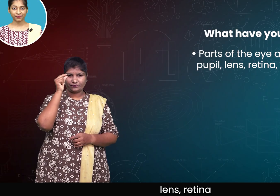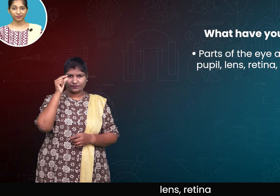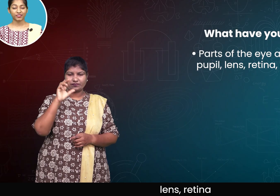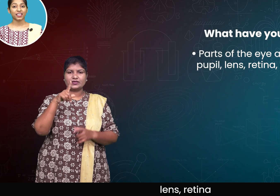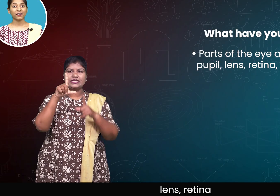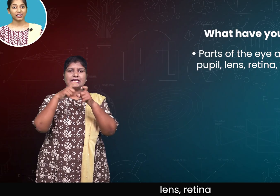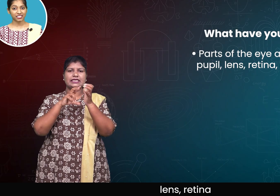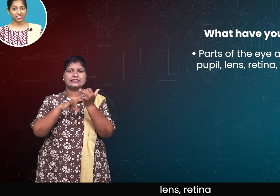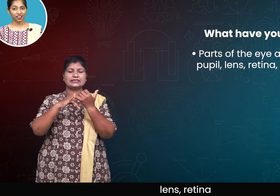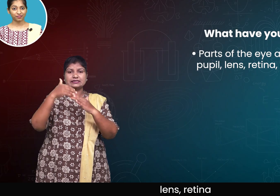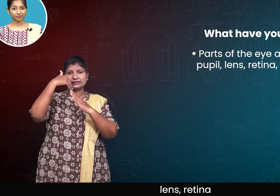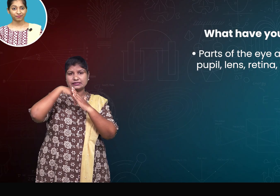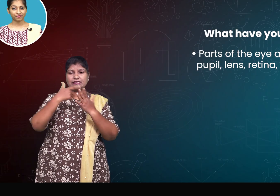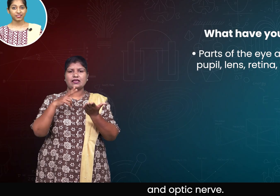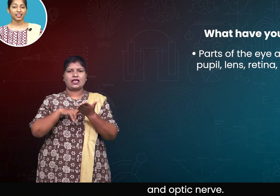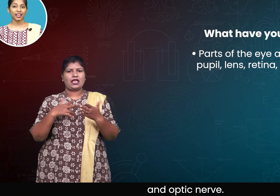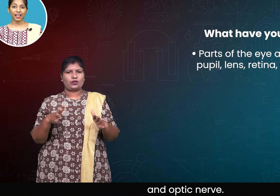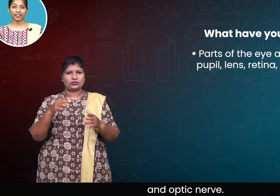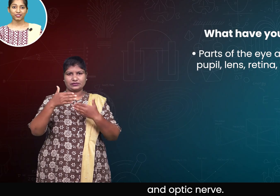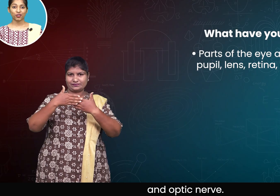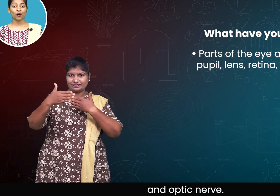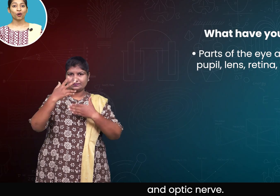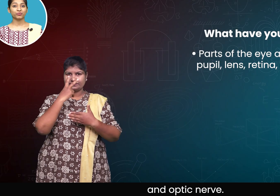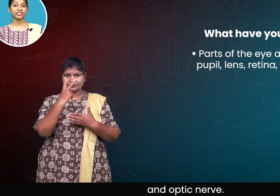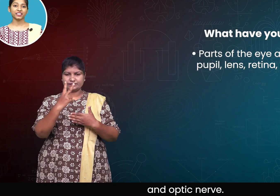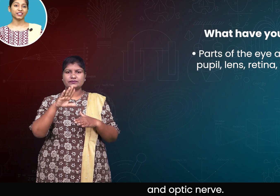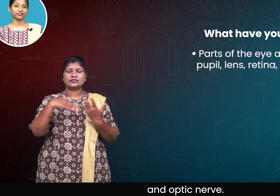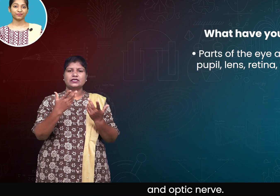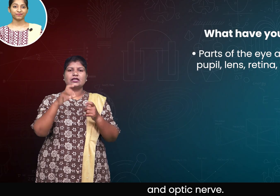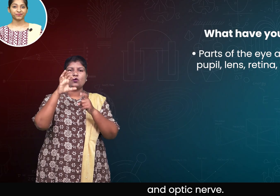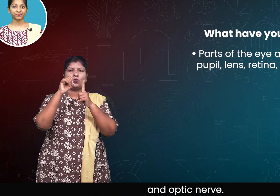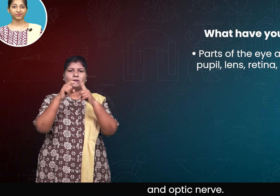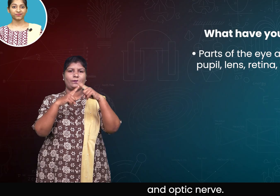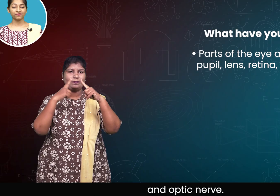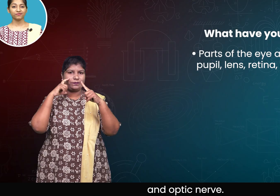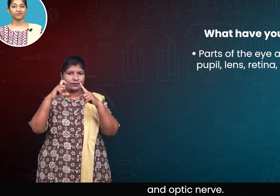lens, retina, and optic nerve.